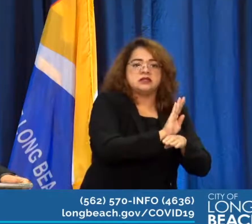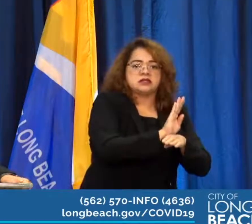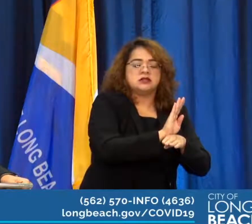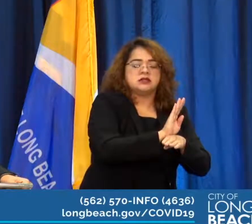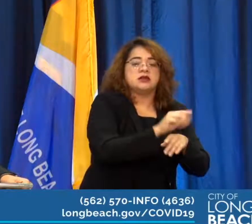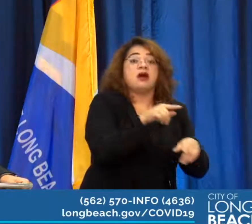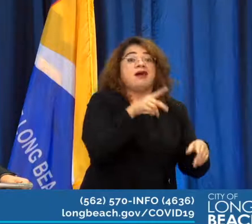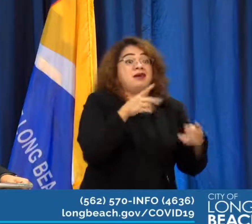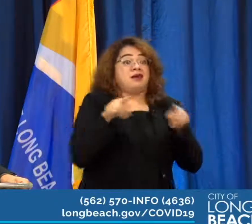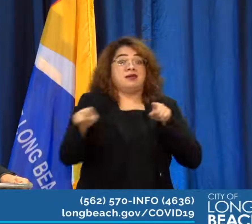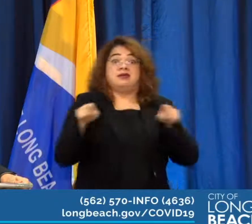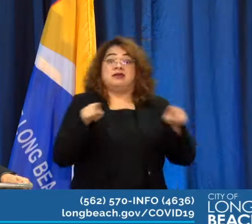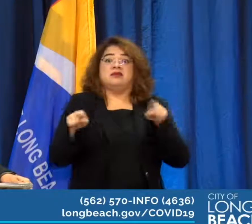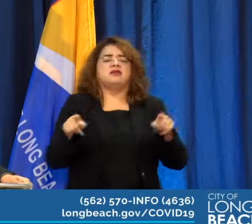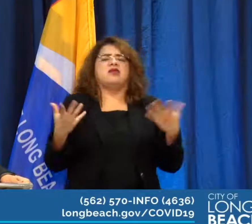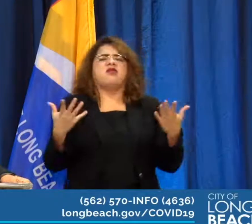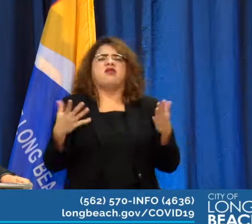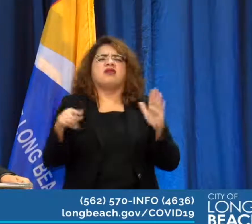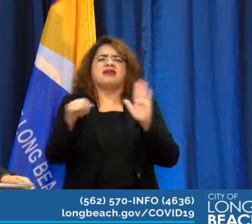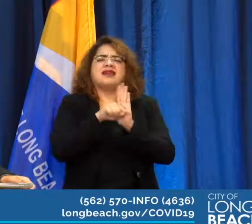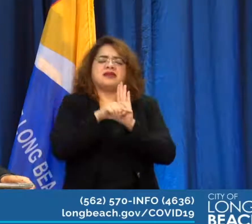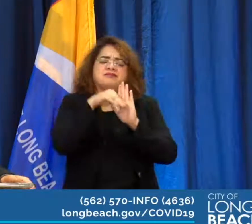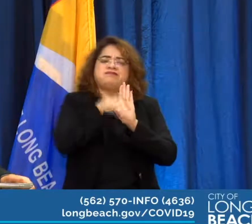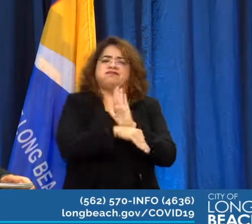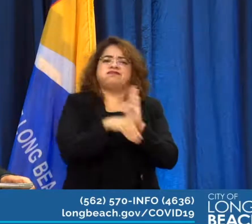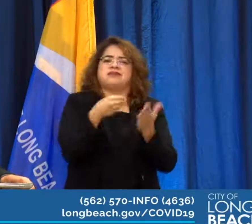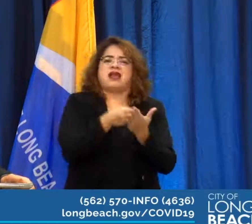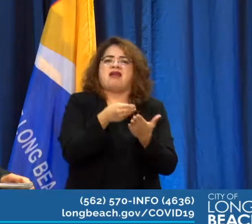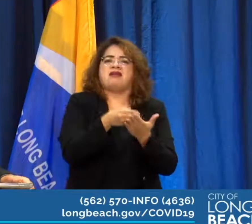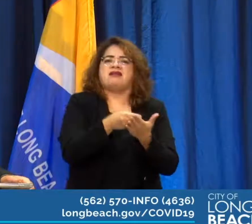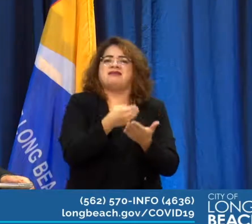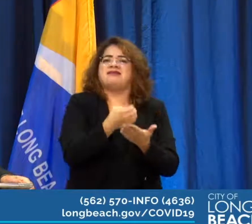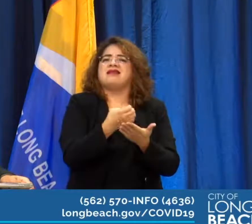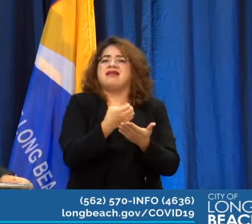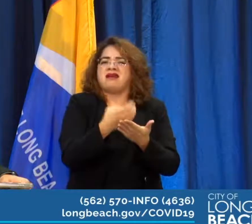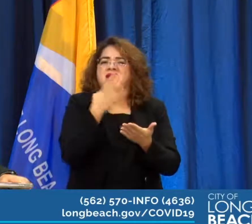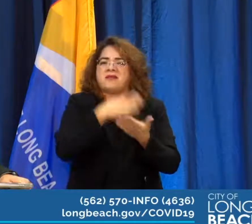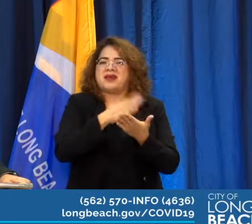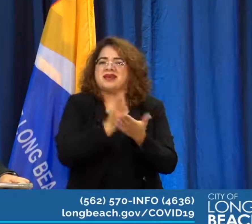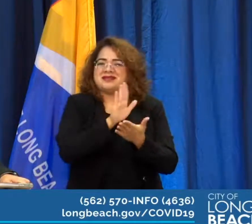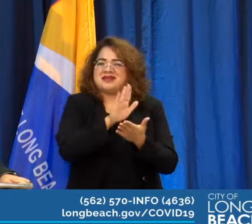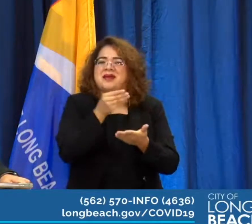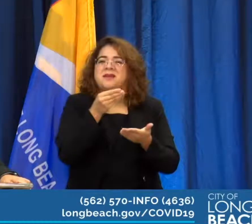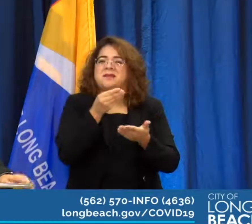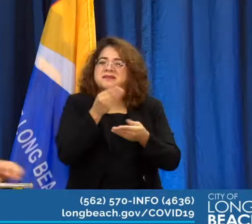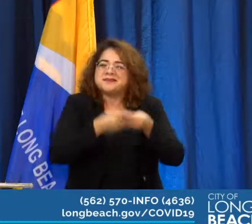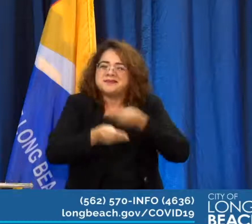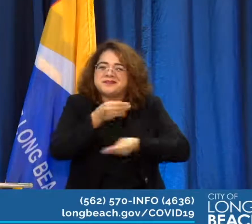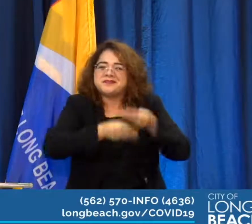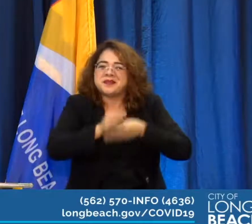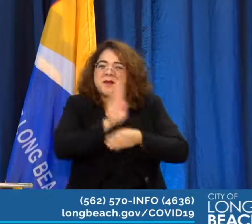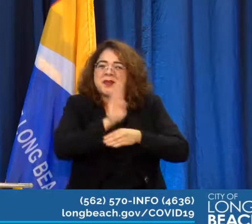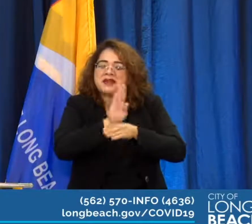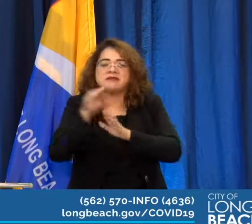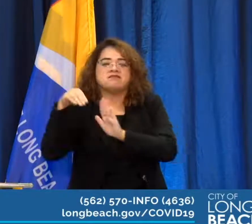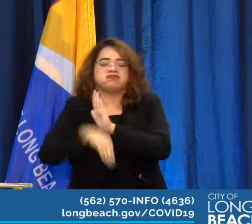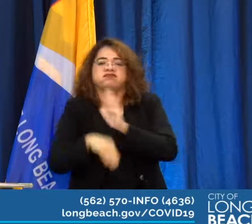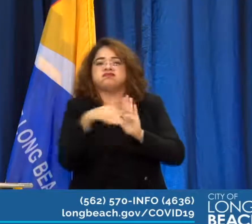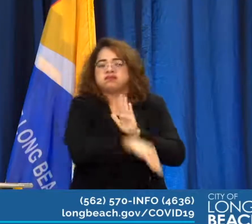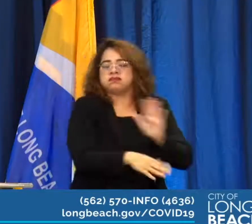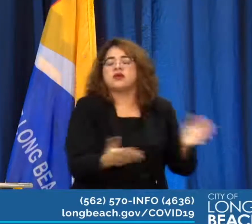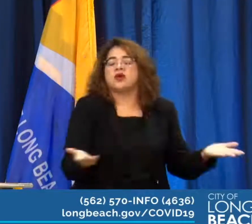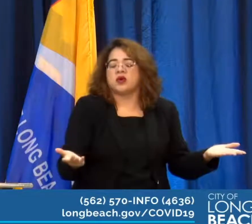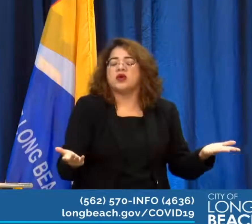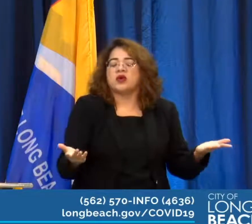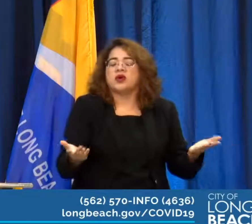incredible losses to their financial picture, their families, and their businesses. So I know that isn't a